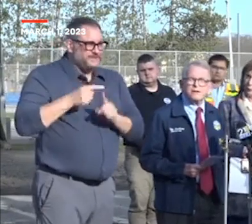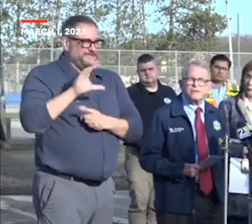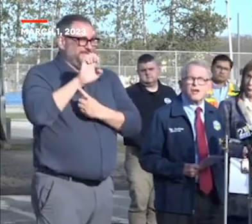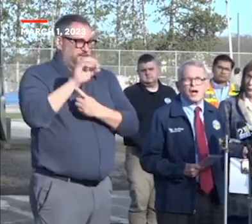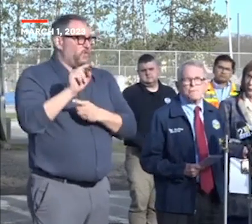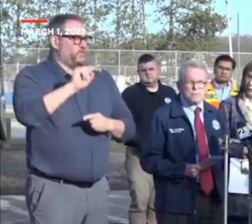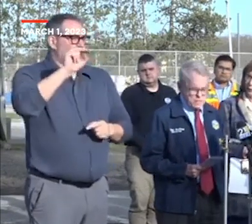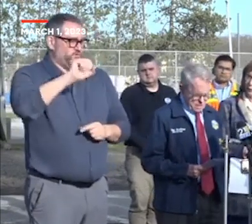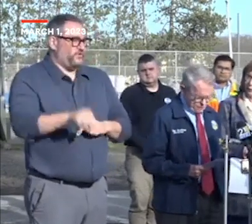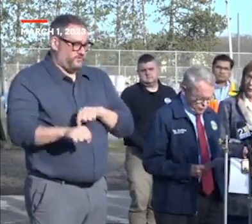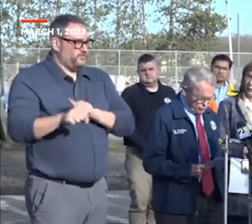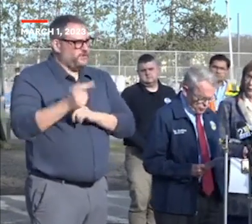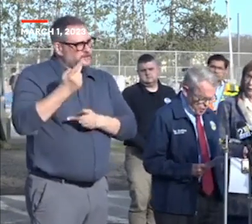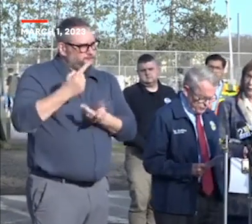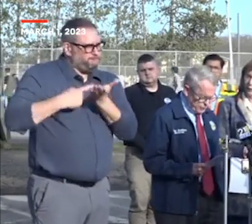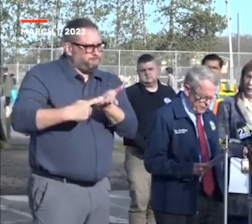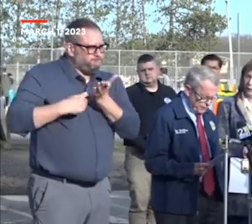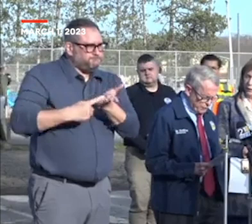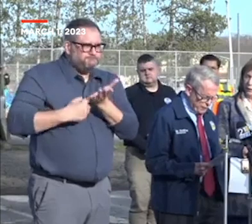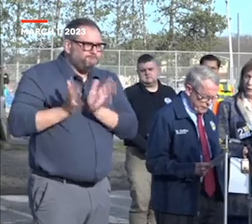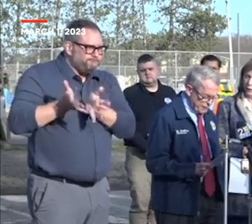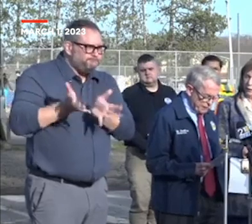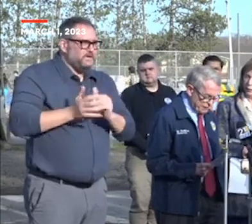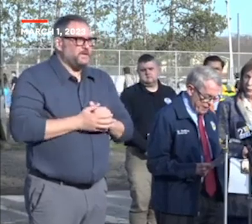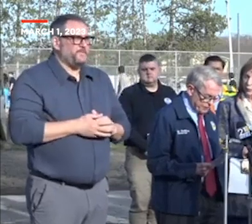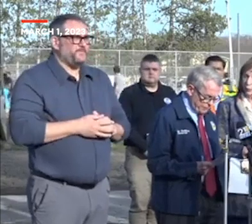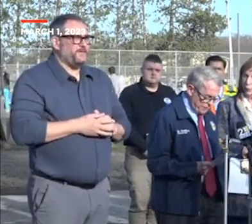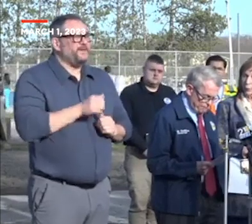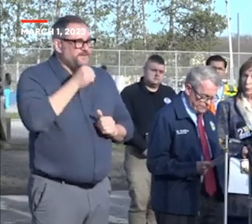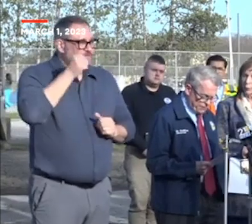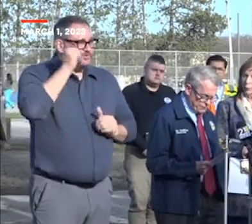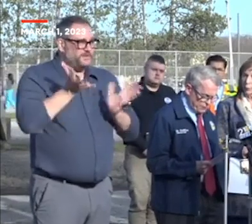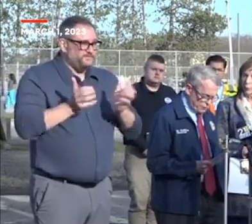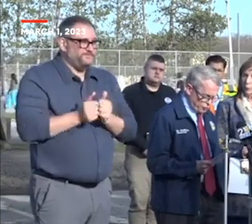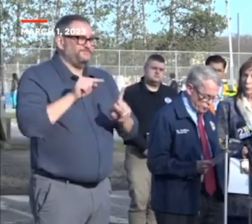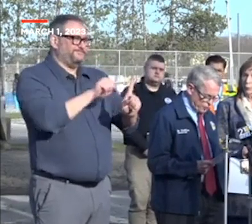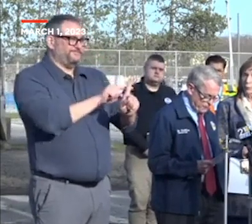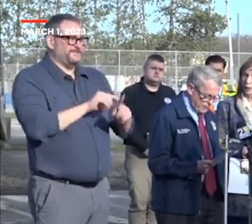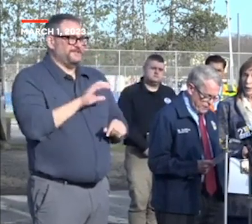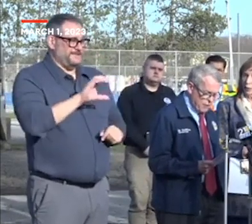that desire. I've also talked yesterday to CSX CEO Joseph